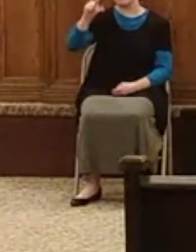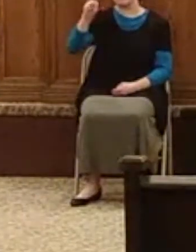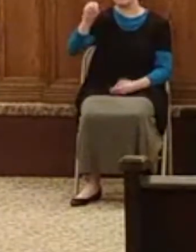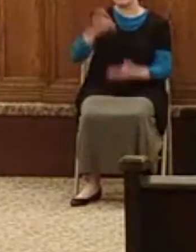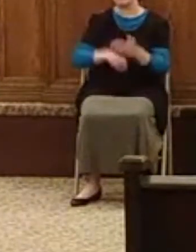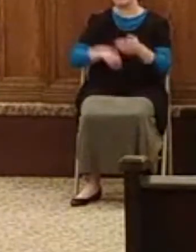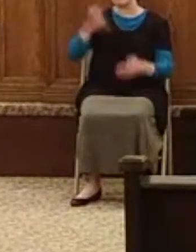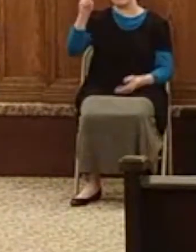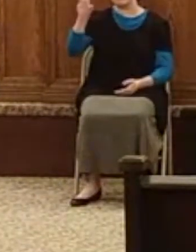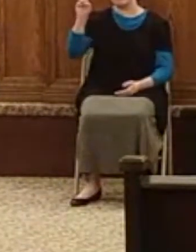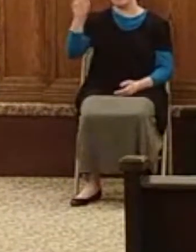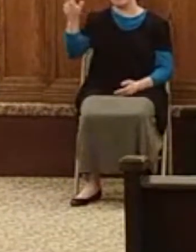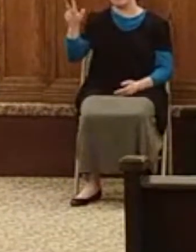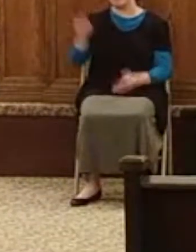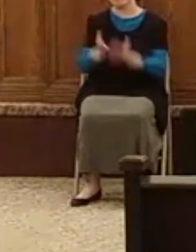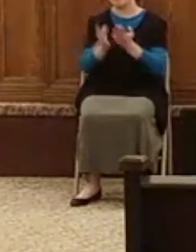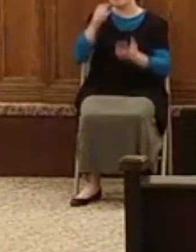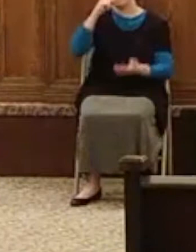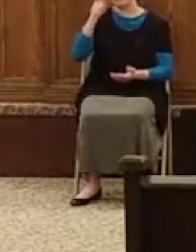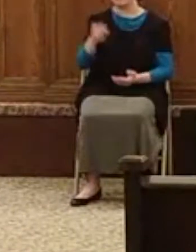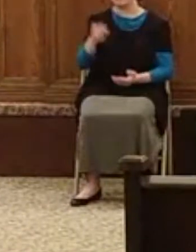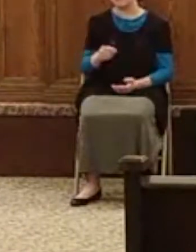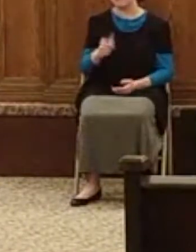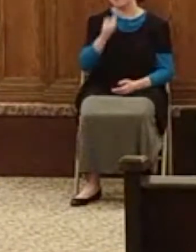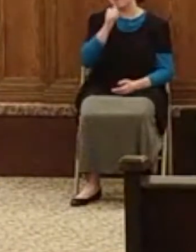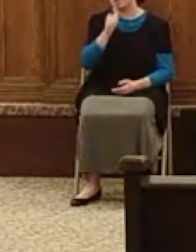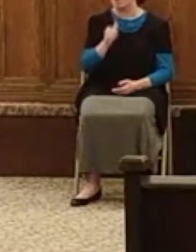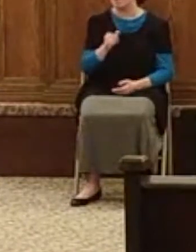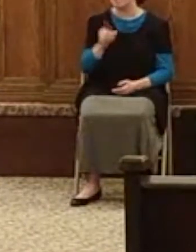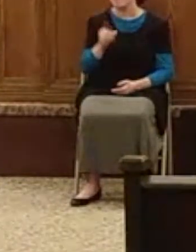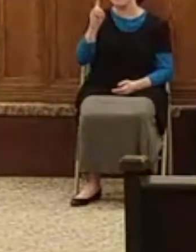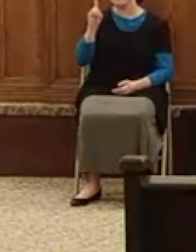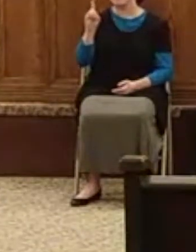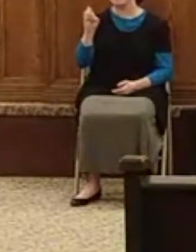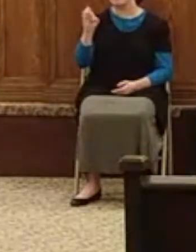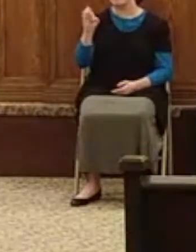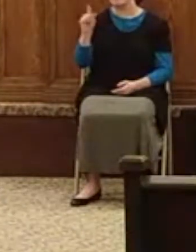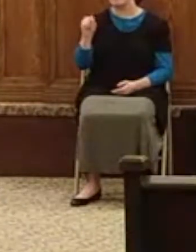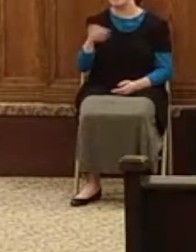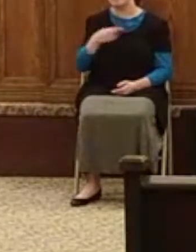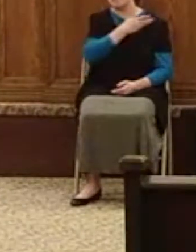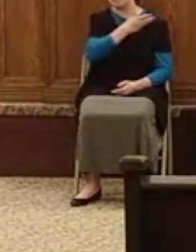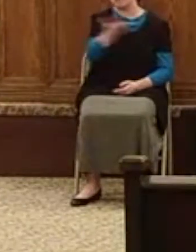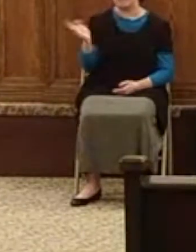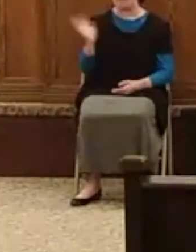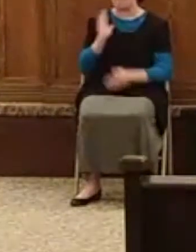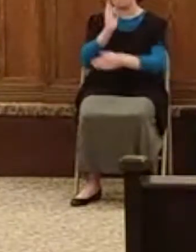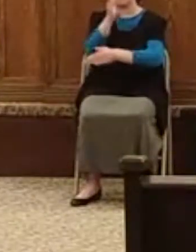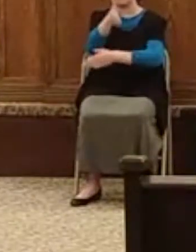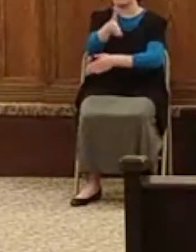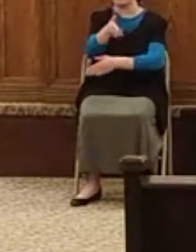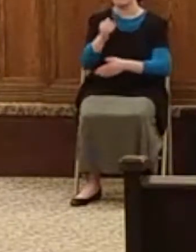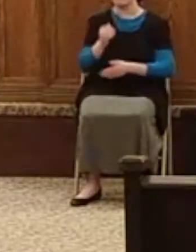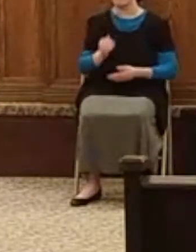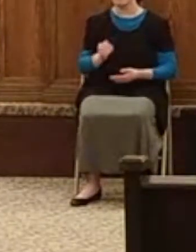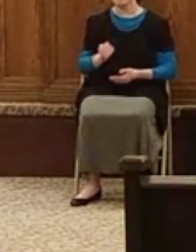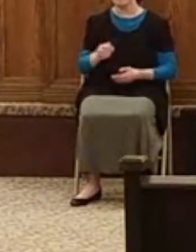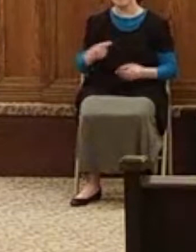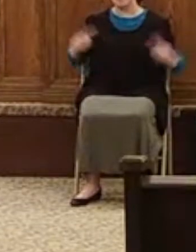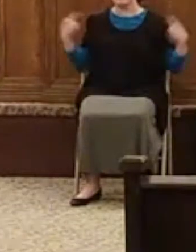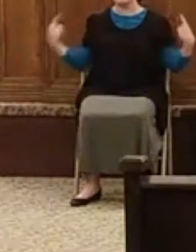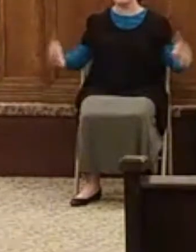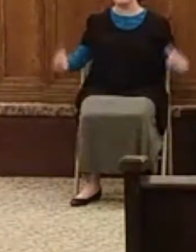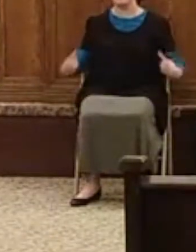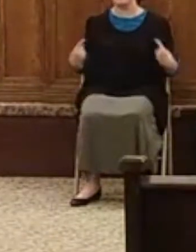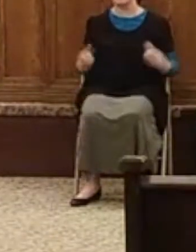Psalms 103, the Bible said, He hath not dealt with us after